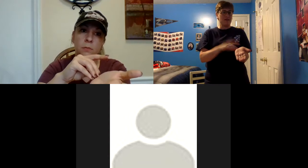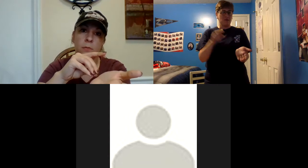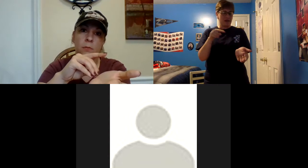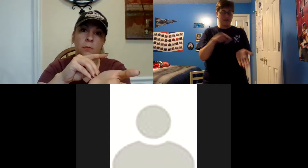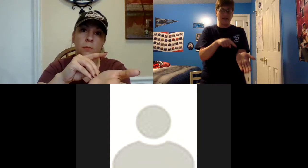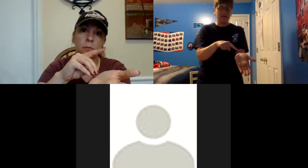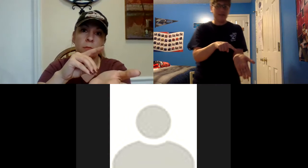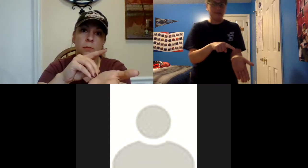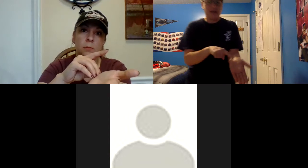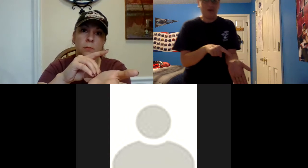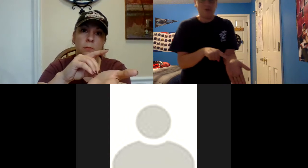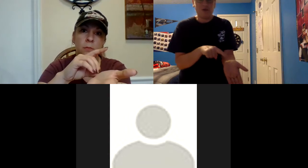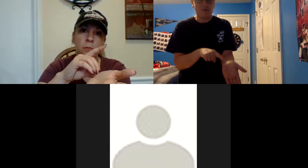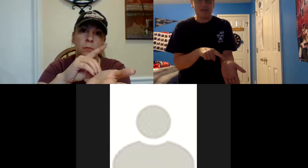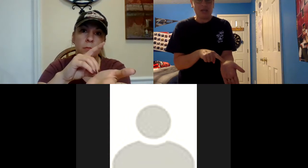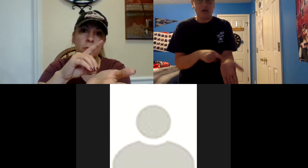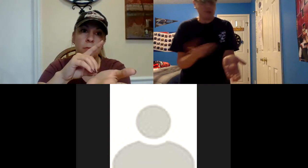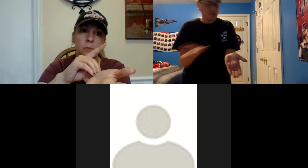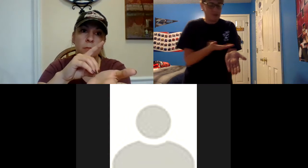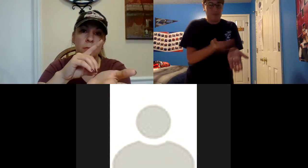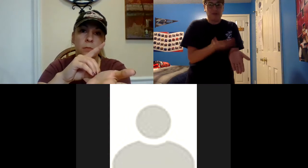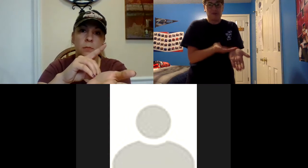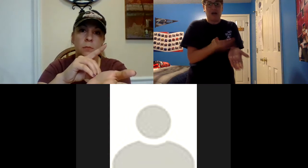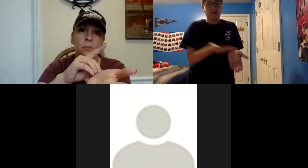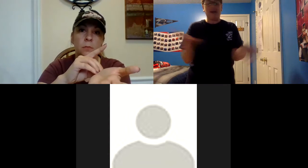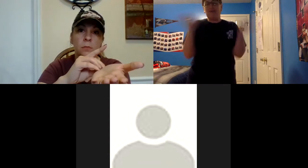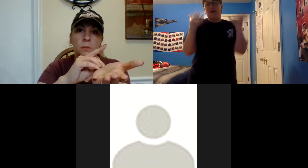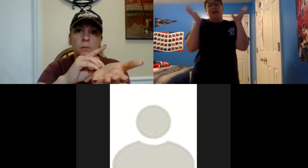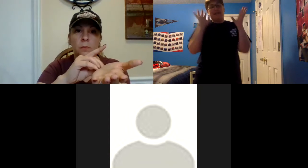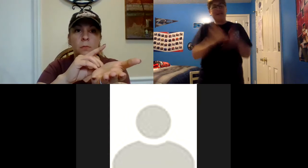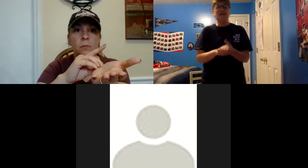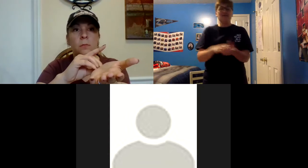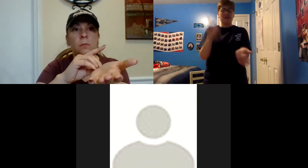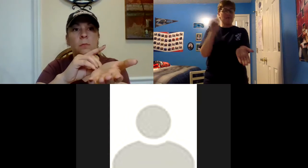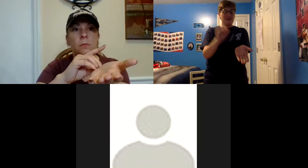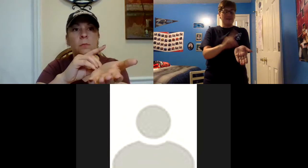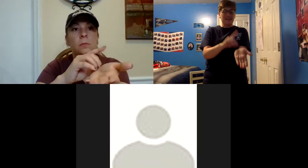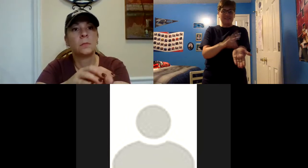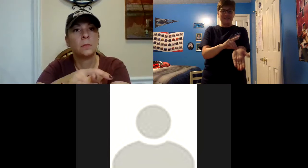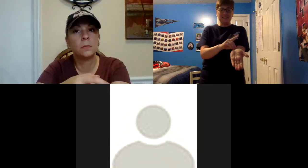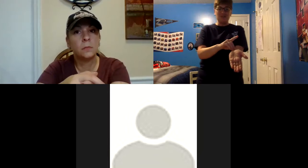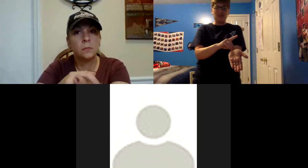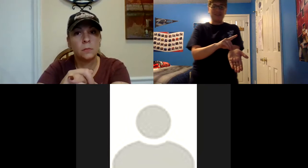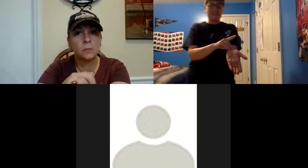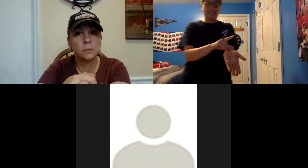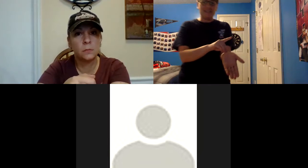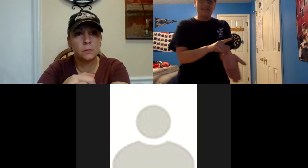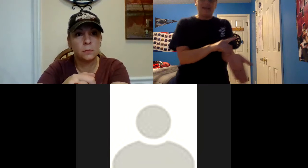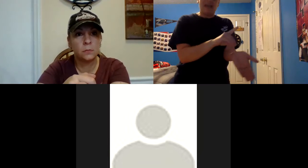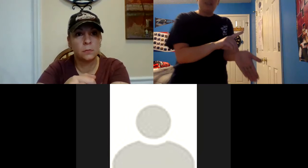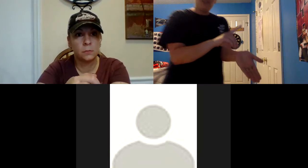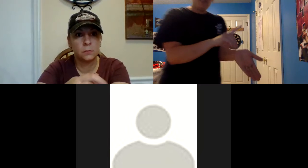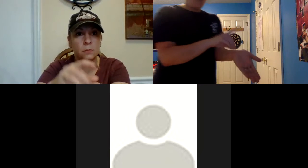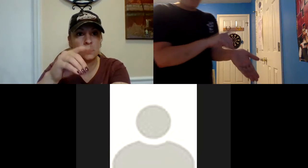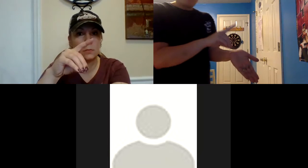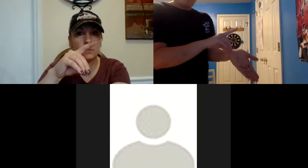is another way, like, I don't know what it would be, doctor or something, or doctor. I have no idea. So, but yes, it is with the D,